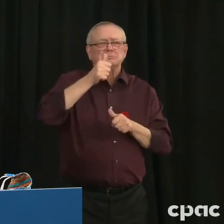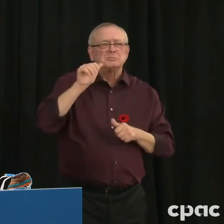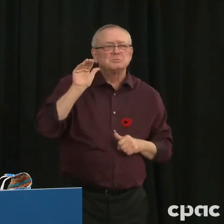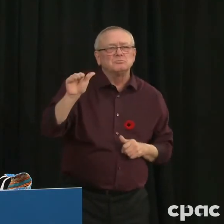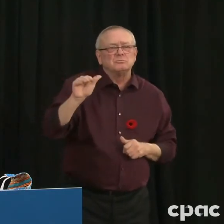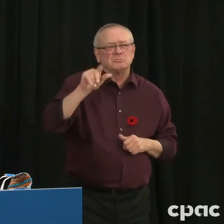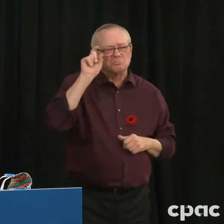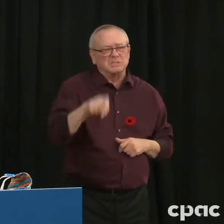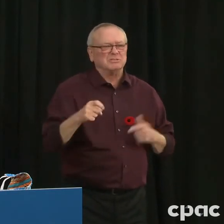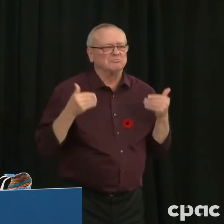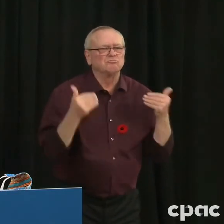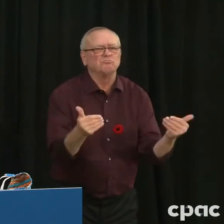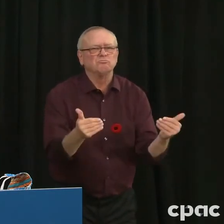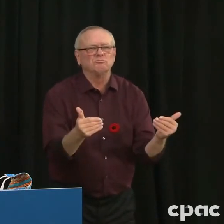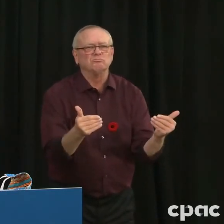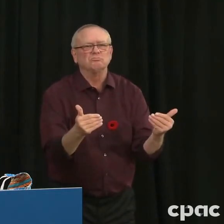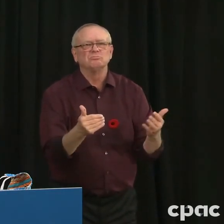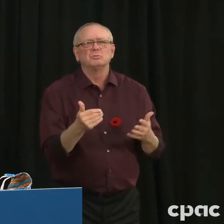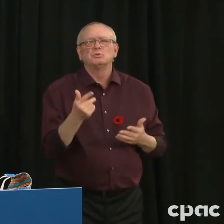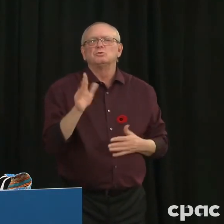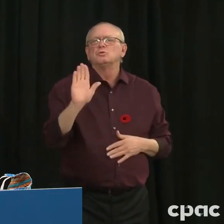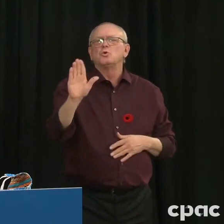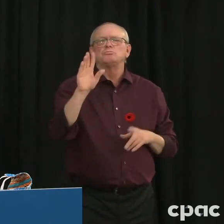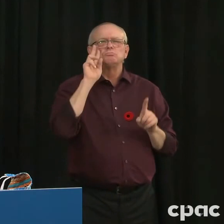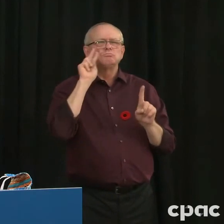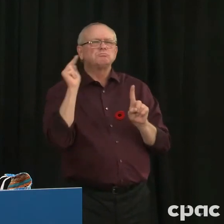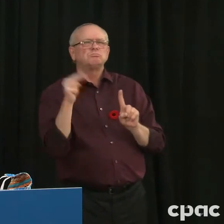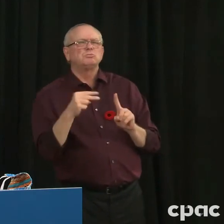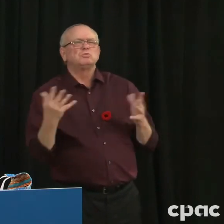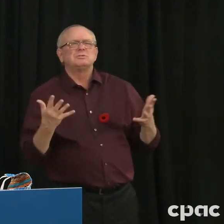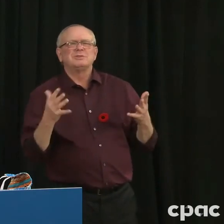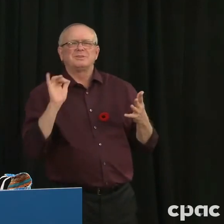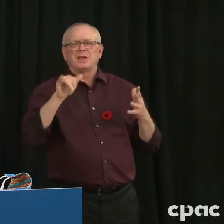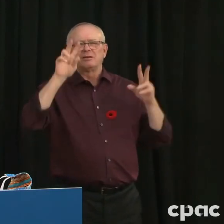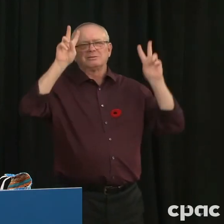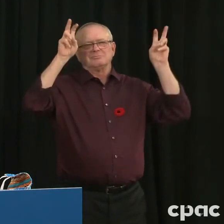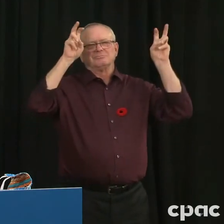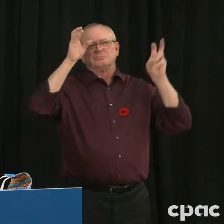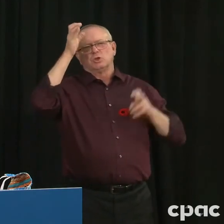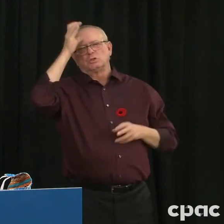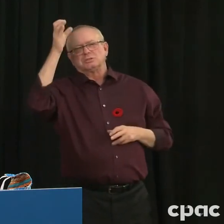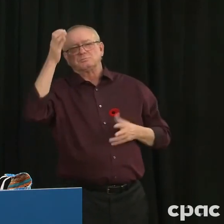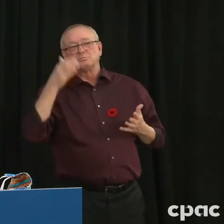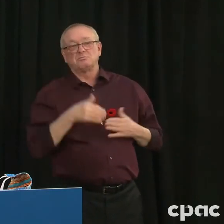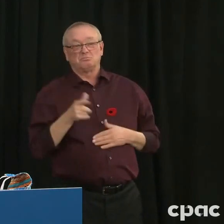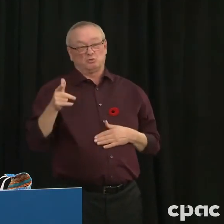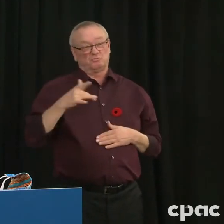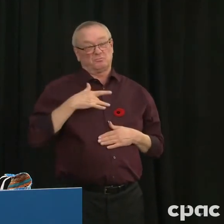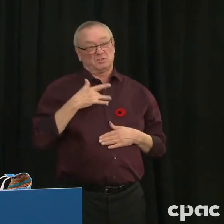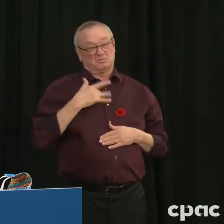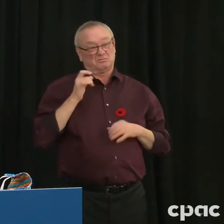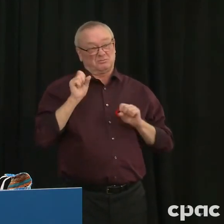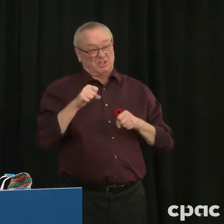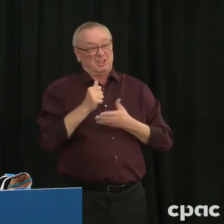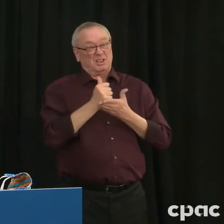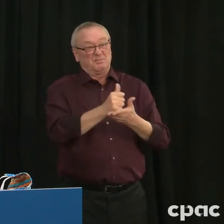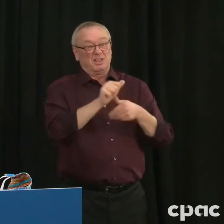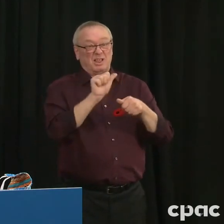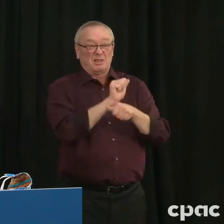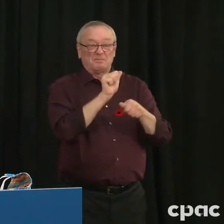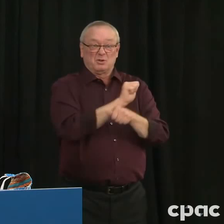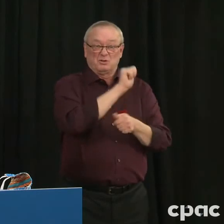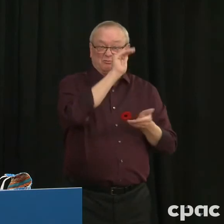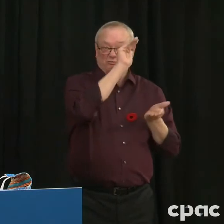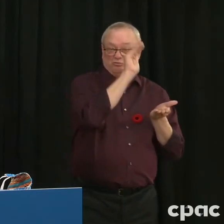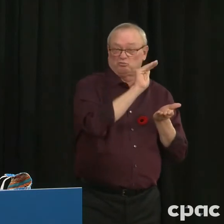tell us, what is your view of this idea? Do you think it could help with the current situation in Alberta? And how do you respond to the arguments that from some experts